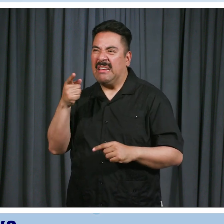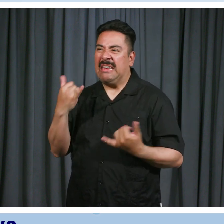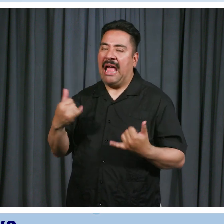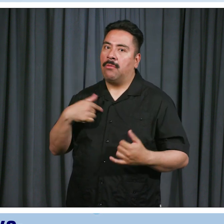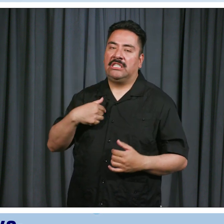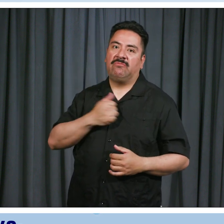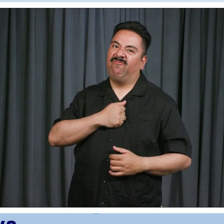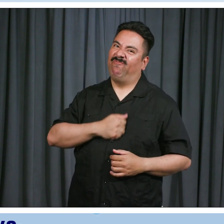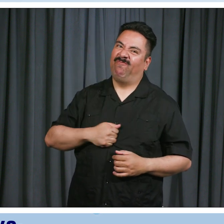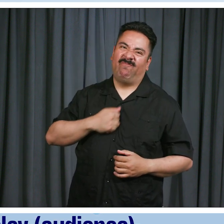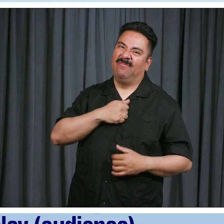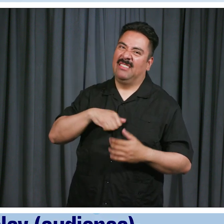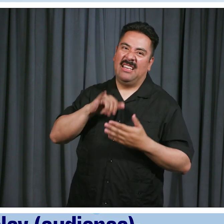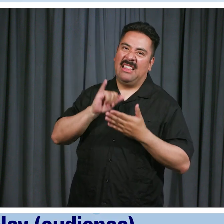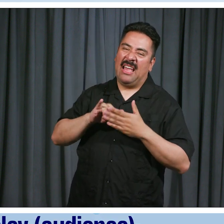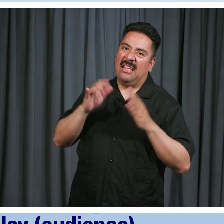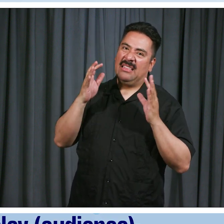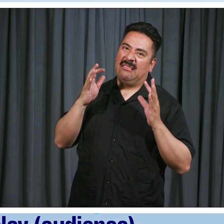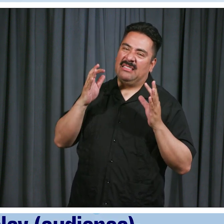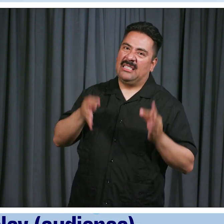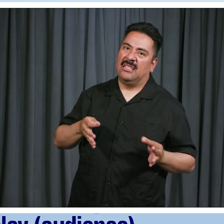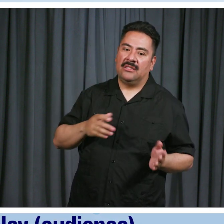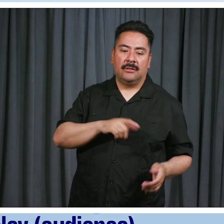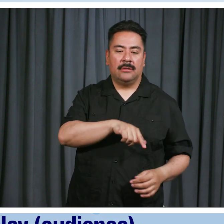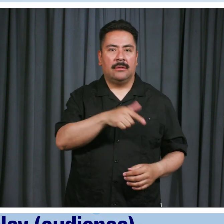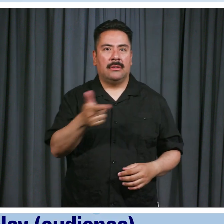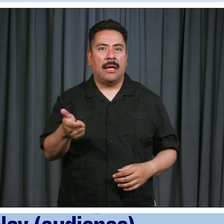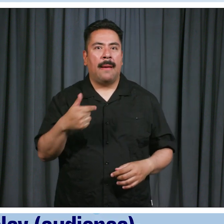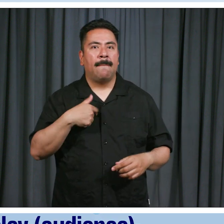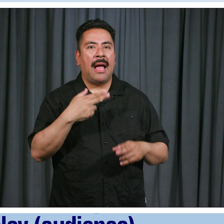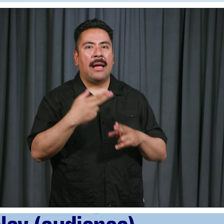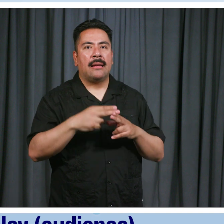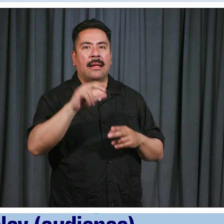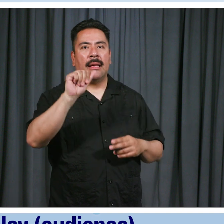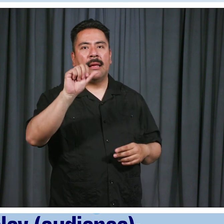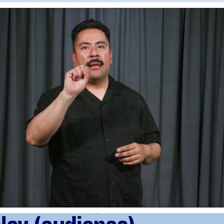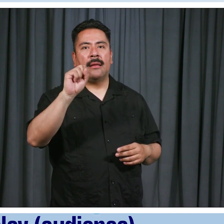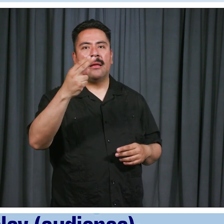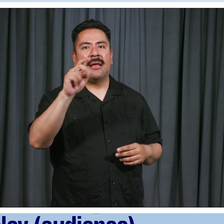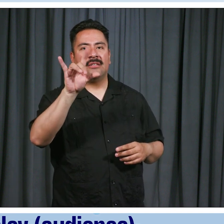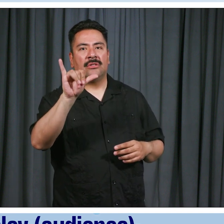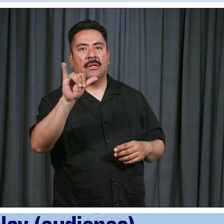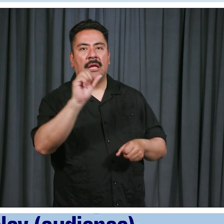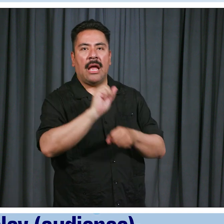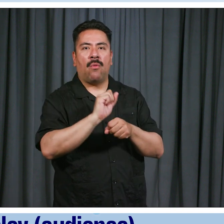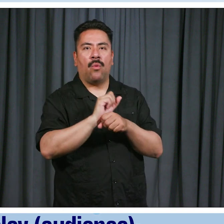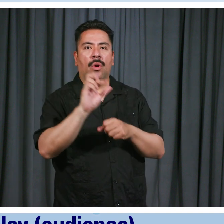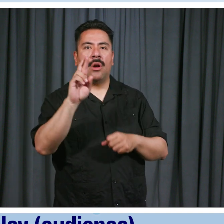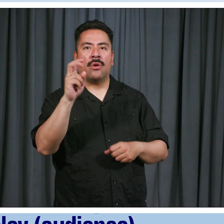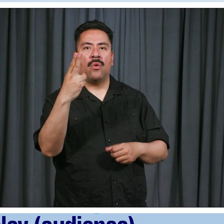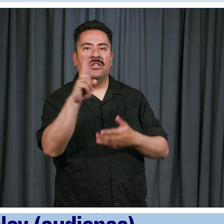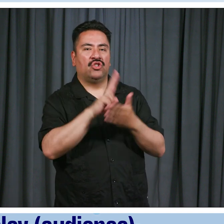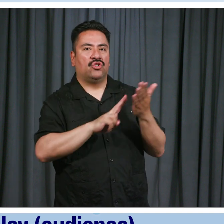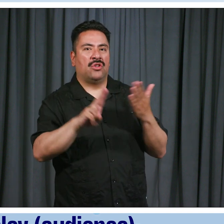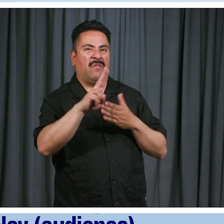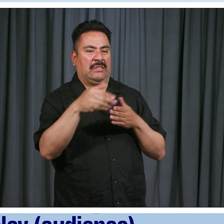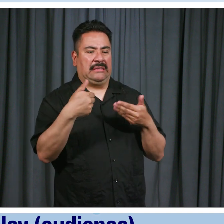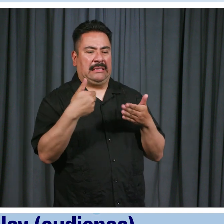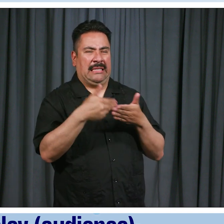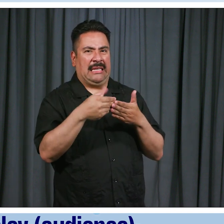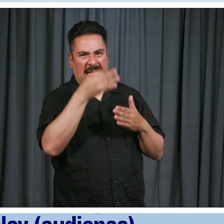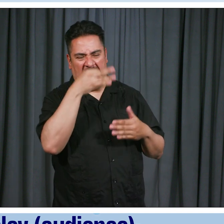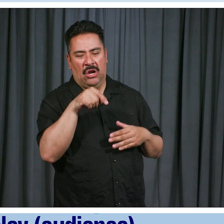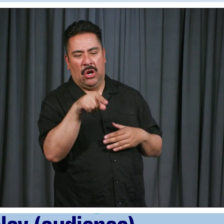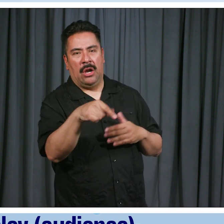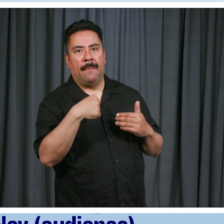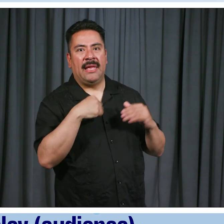regret that decision. My name is Ashley, and I work at Rush University just down the street, and I just teach